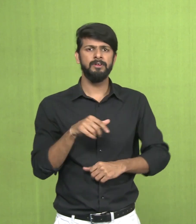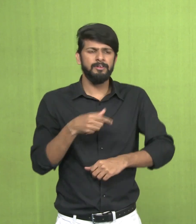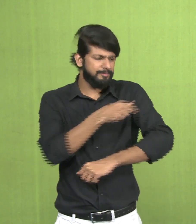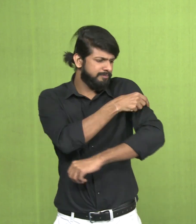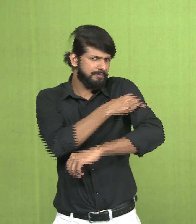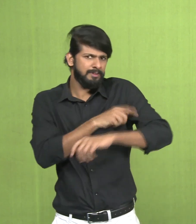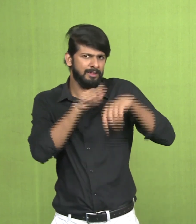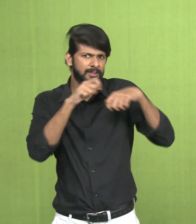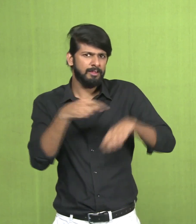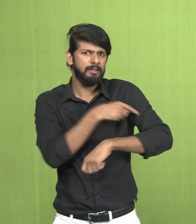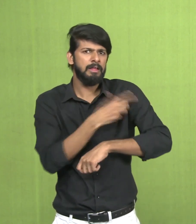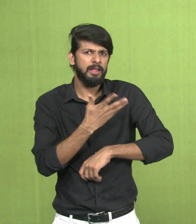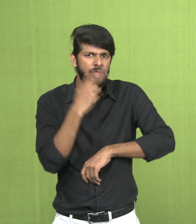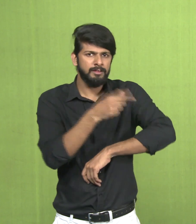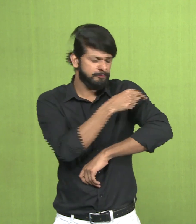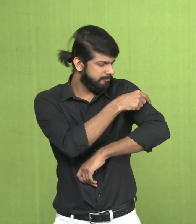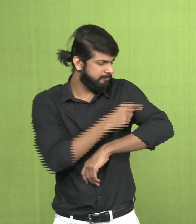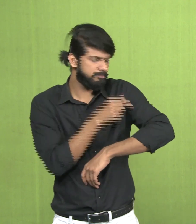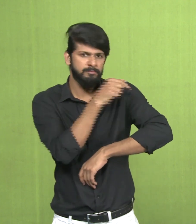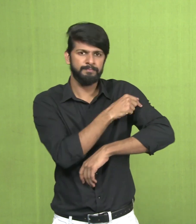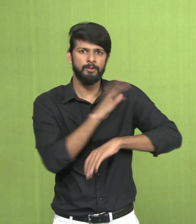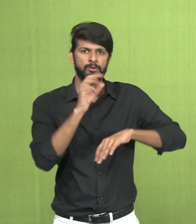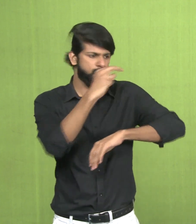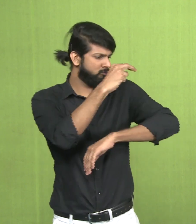Answer number 5. The priest bust